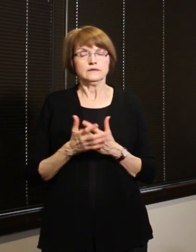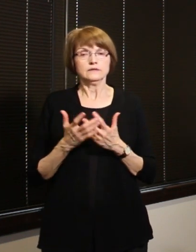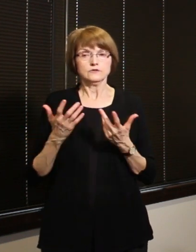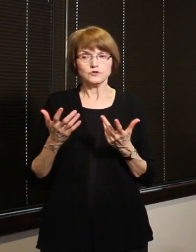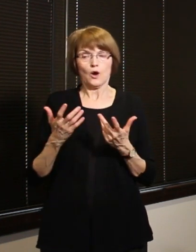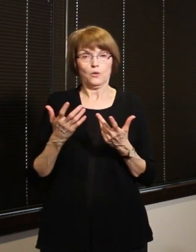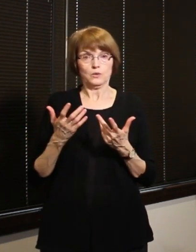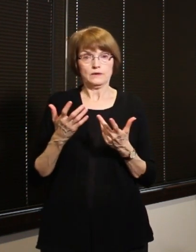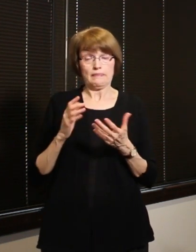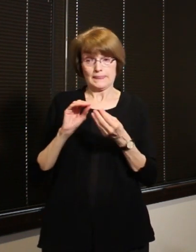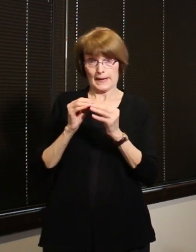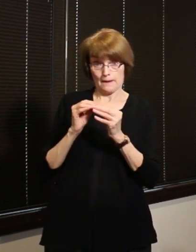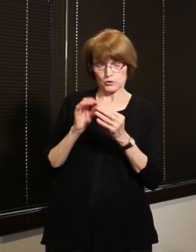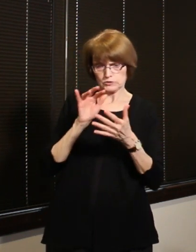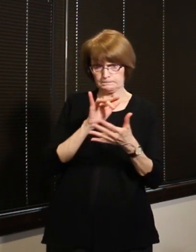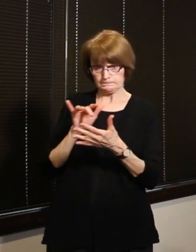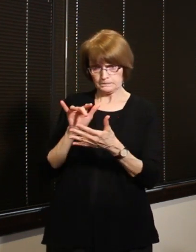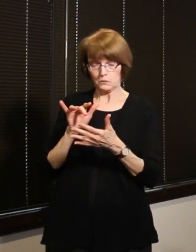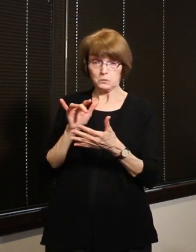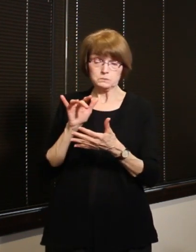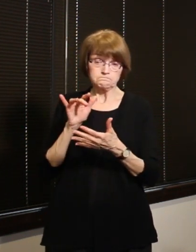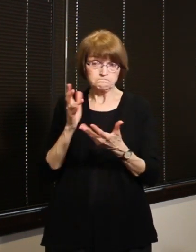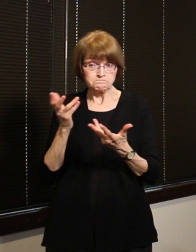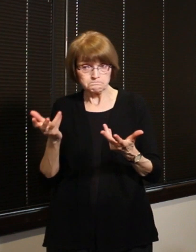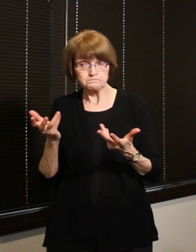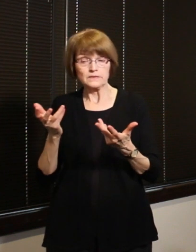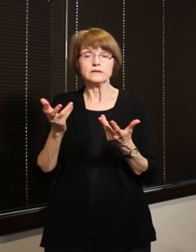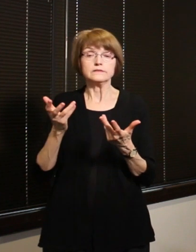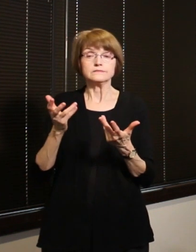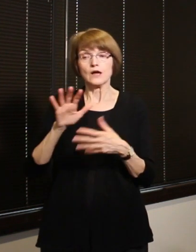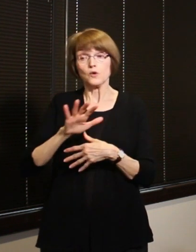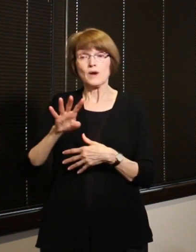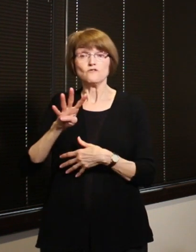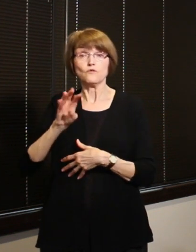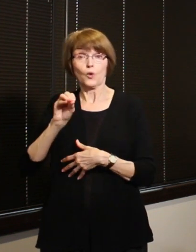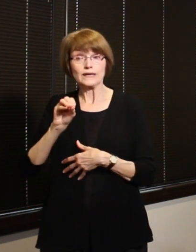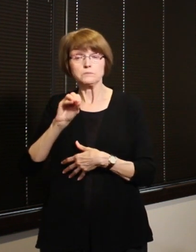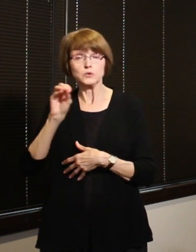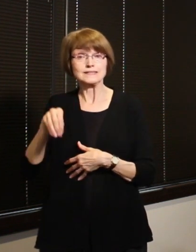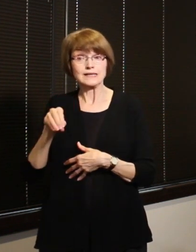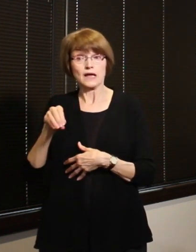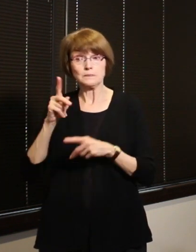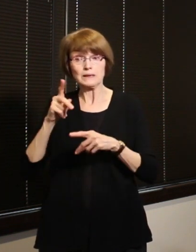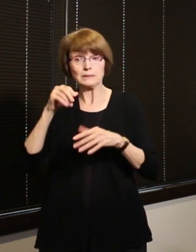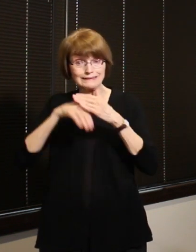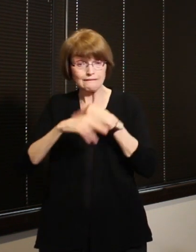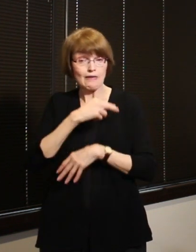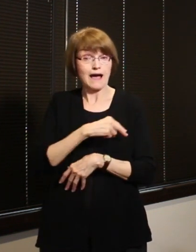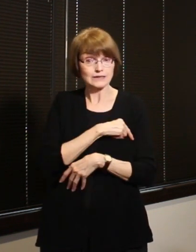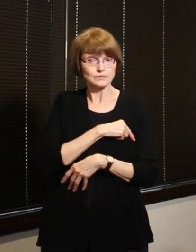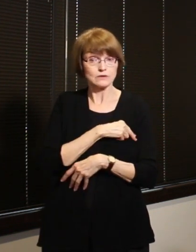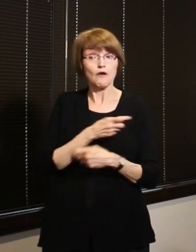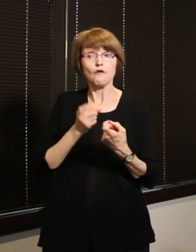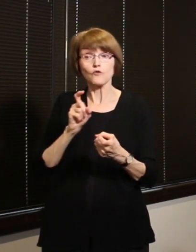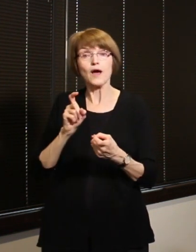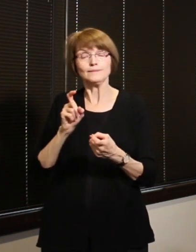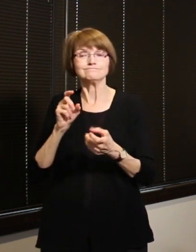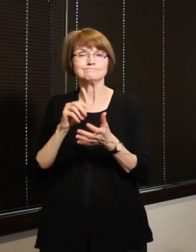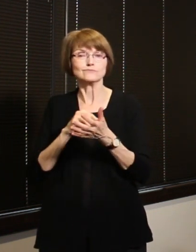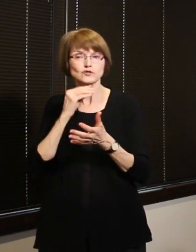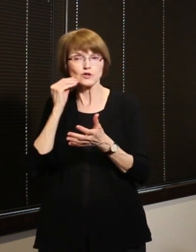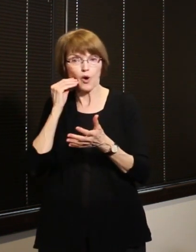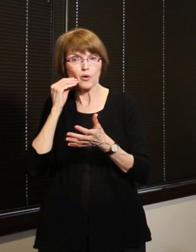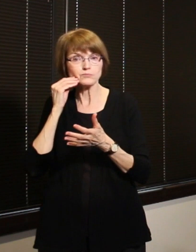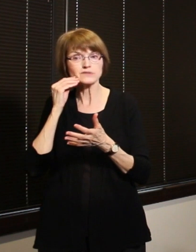some of the numbers, we see anywhere from around 40% of our admissions are coming from some of these